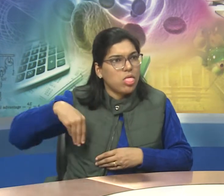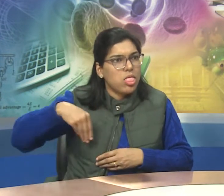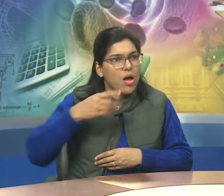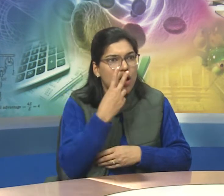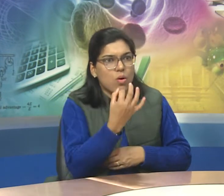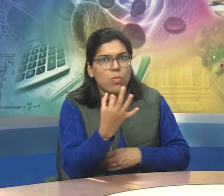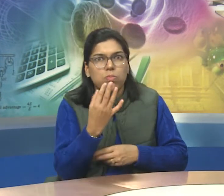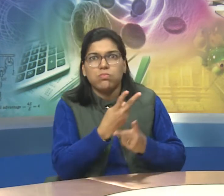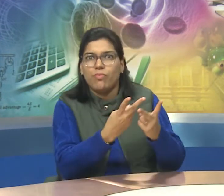today's world